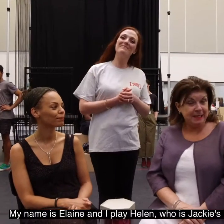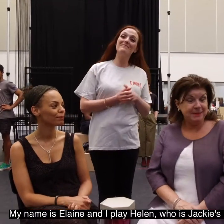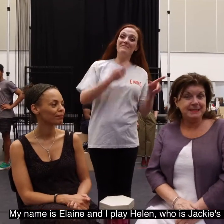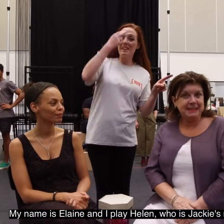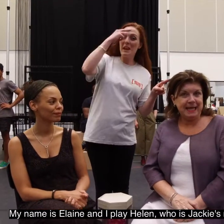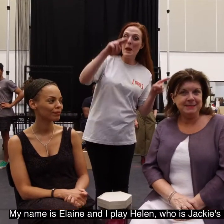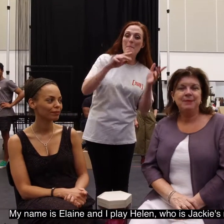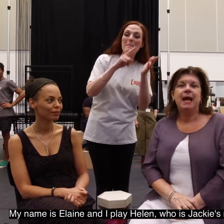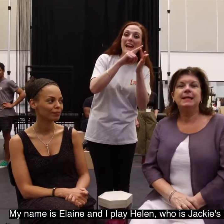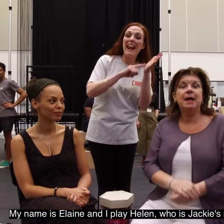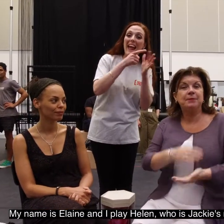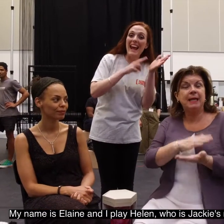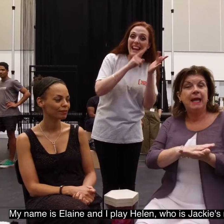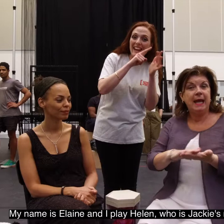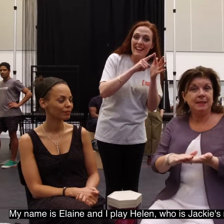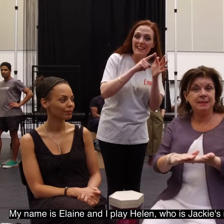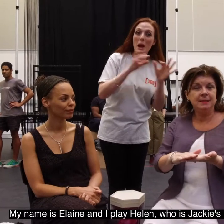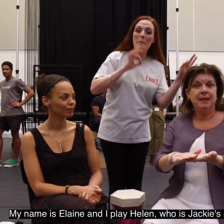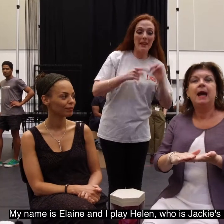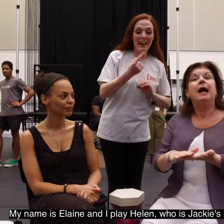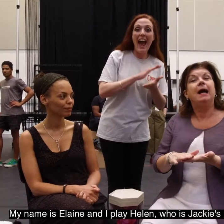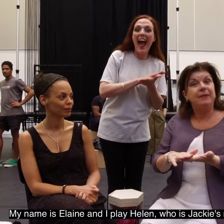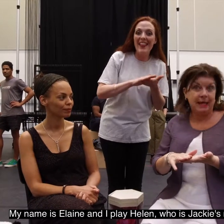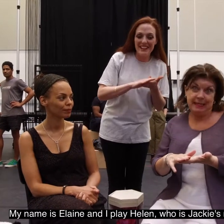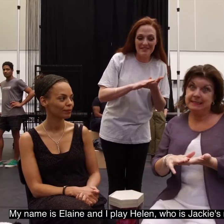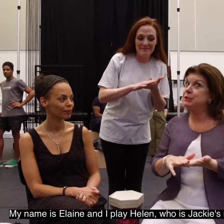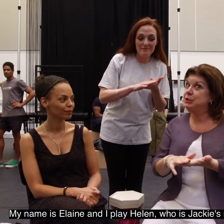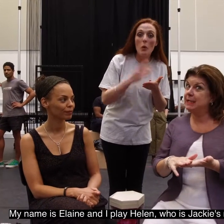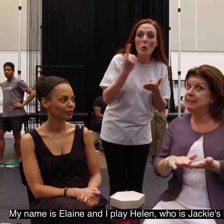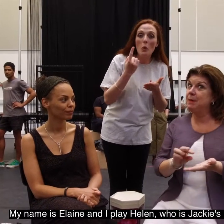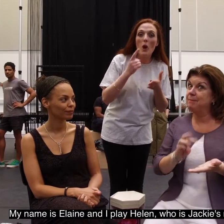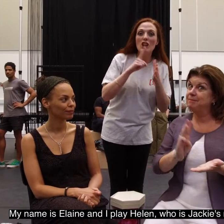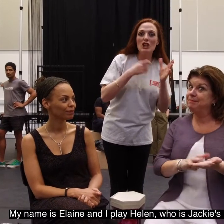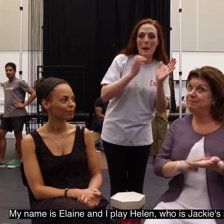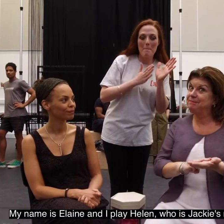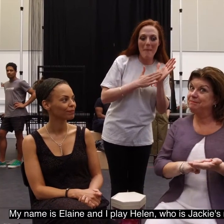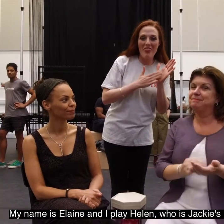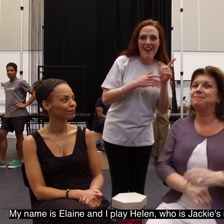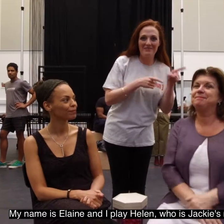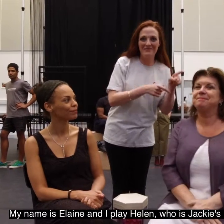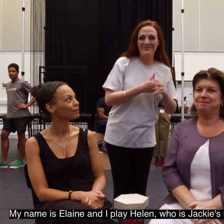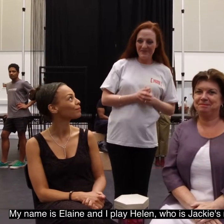My name is Elaine, and I play Helen, and that is Jackie's mum.